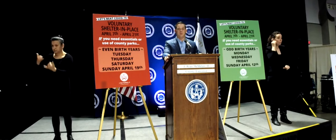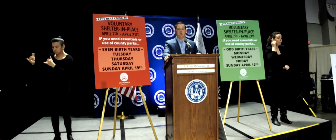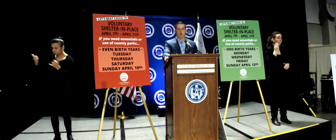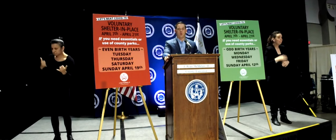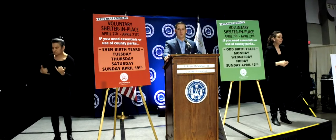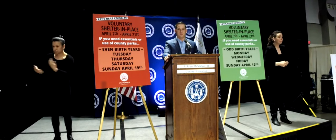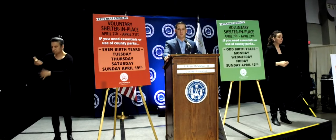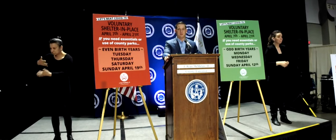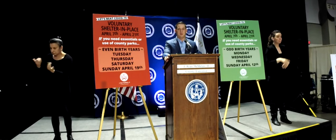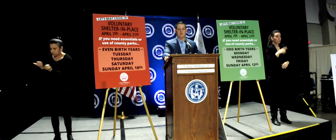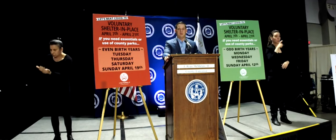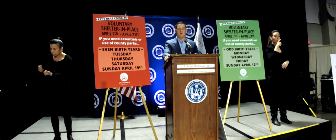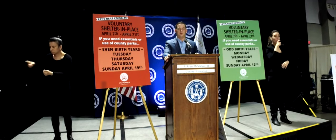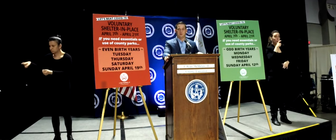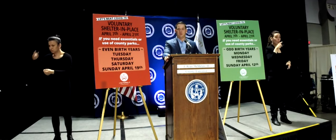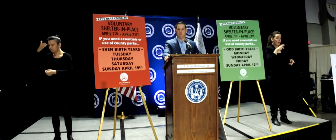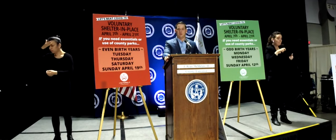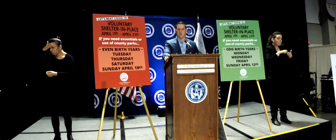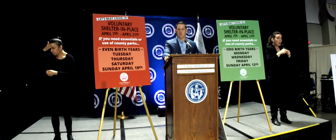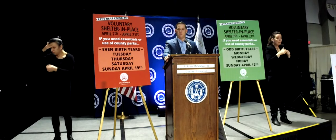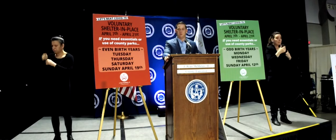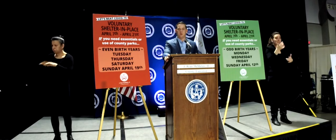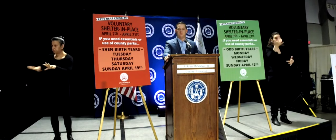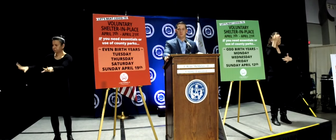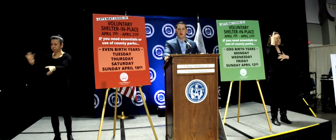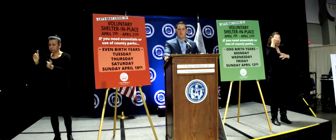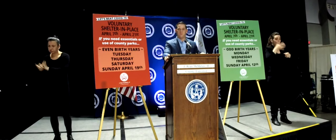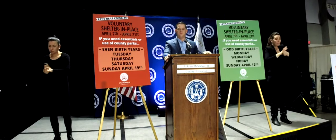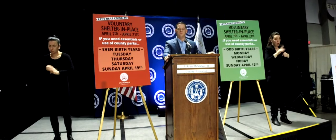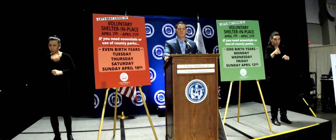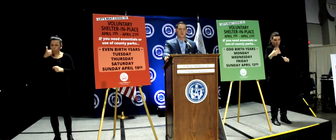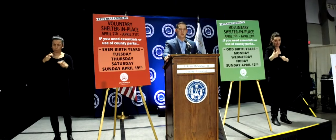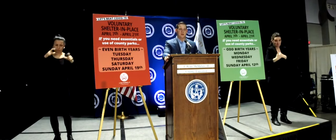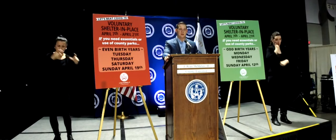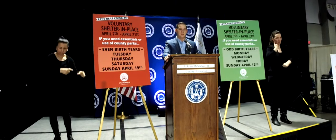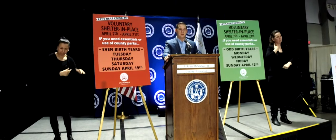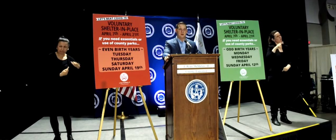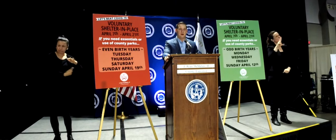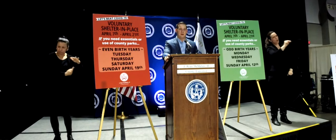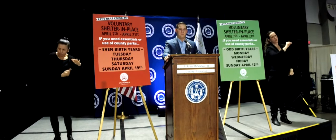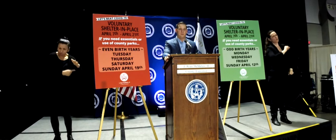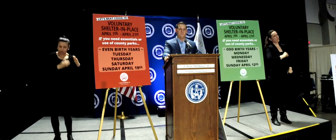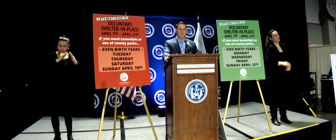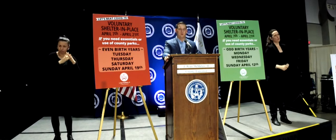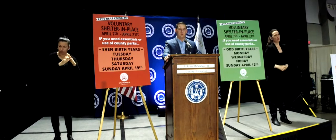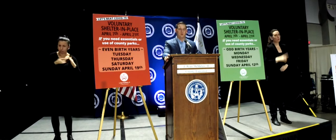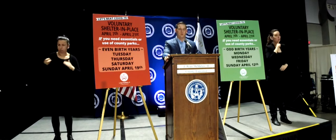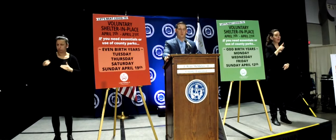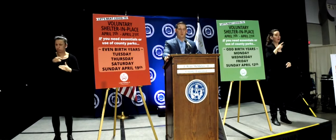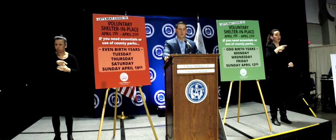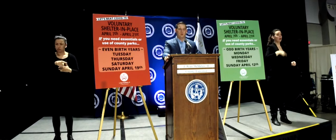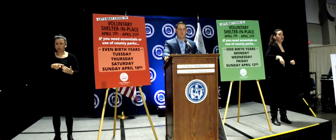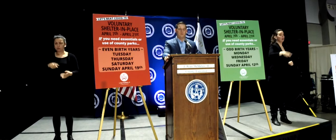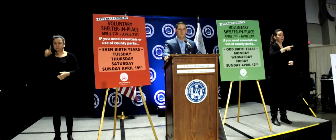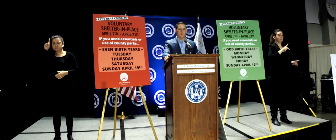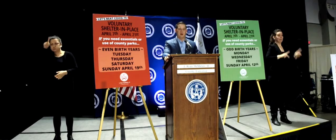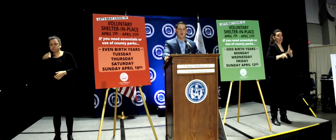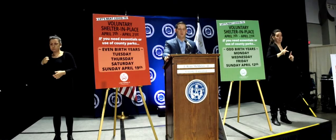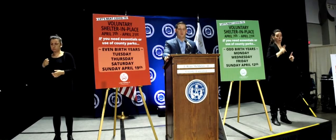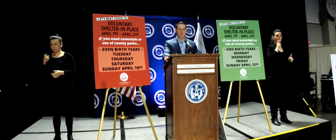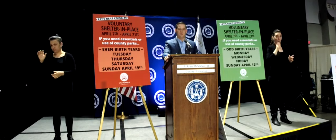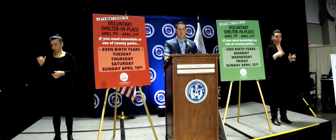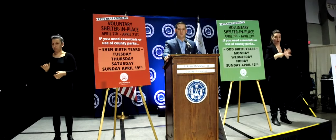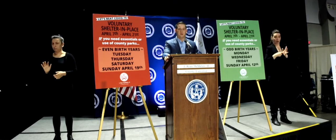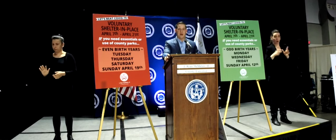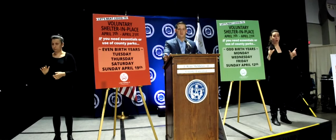the people in a quarantine that don't think they should be in one that becomes a problem. And so when people are